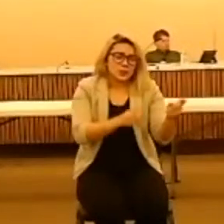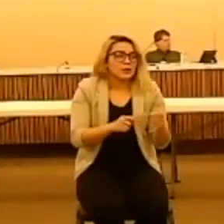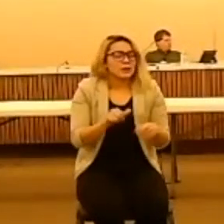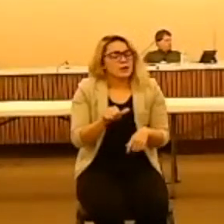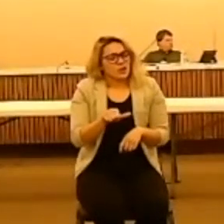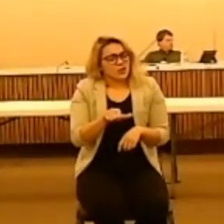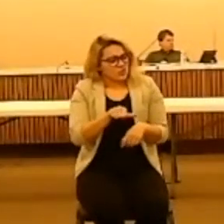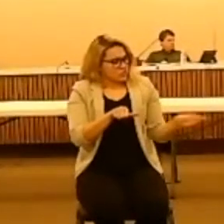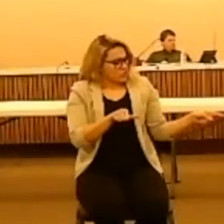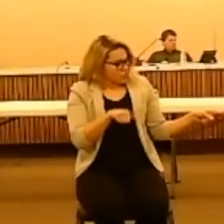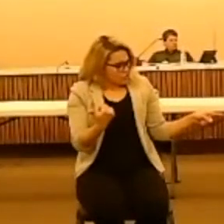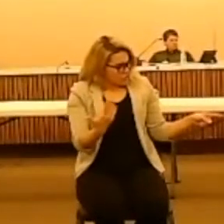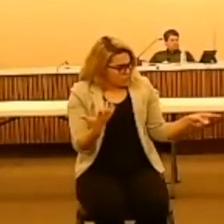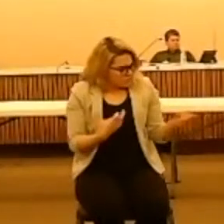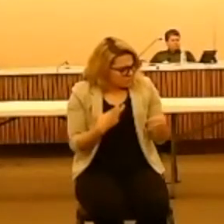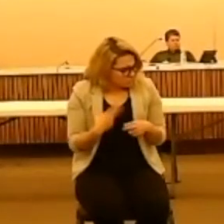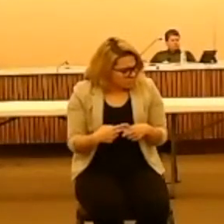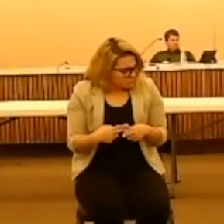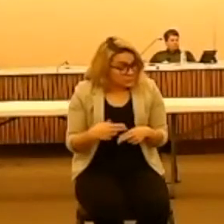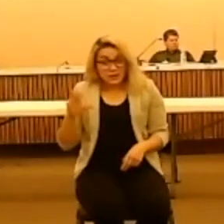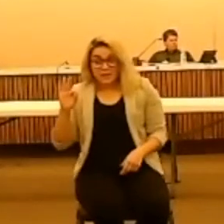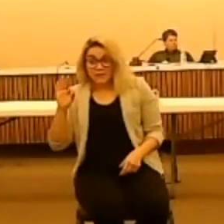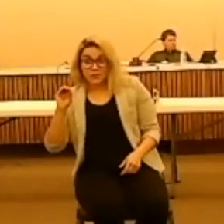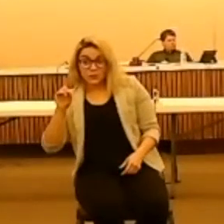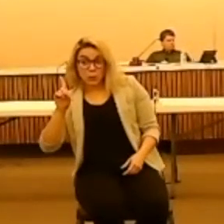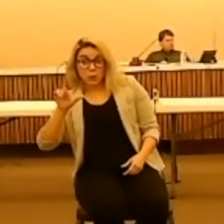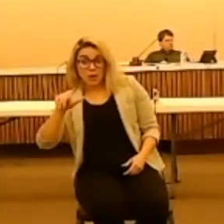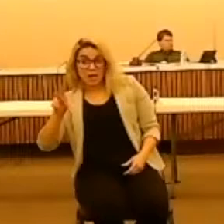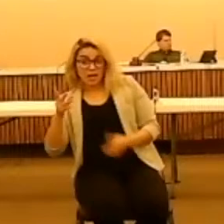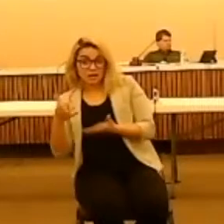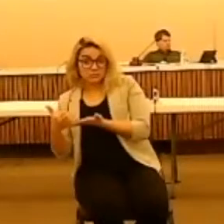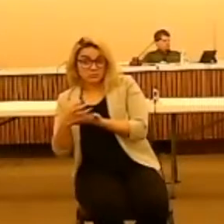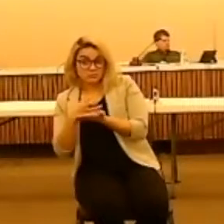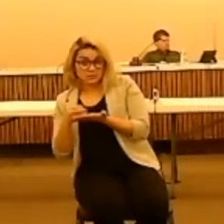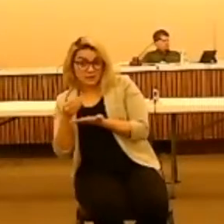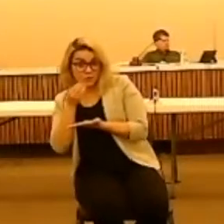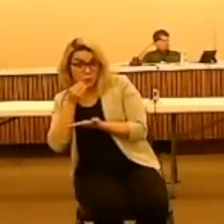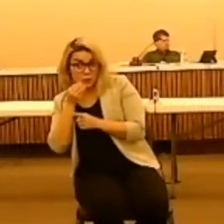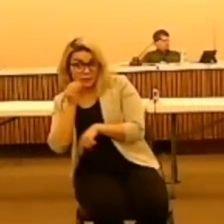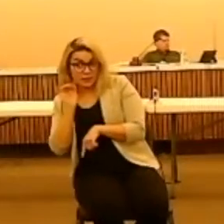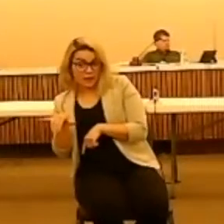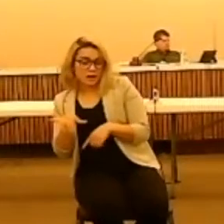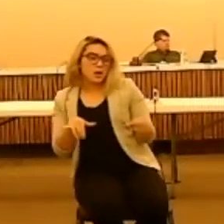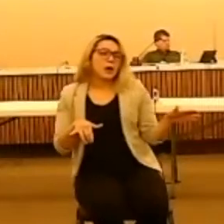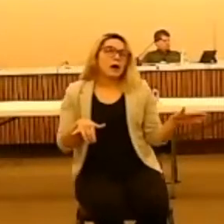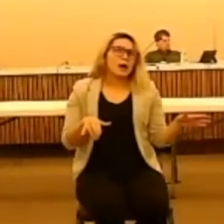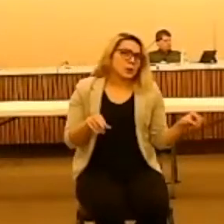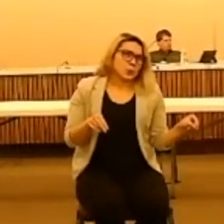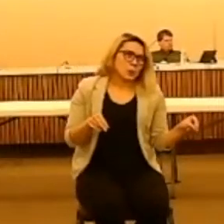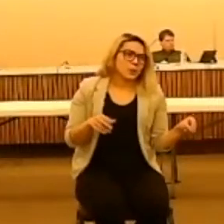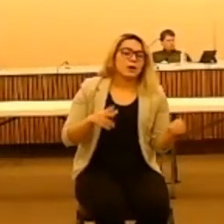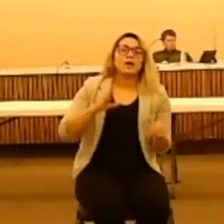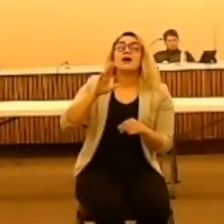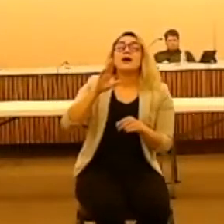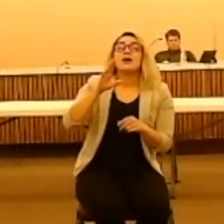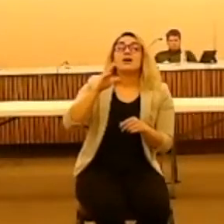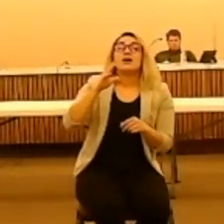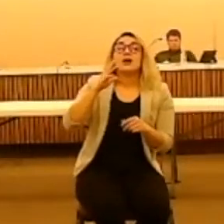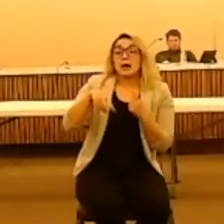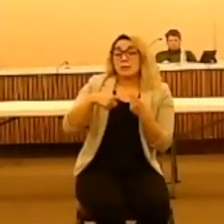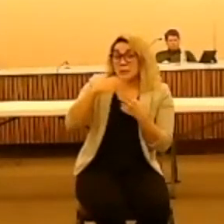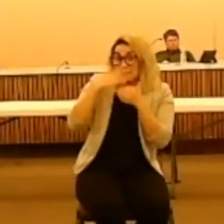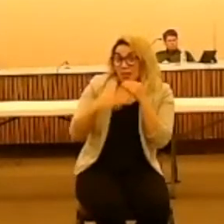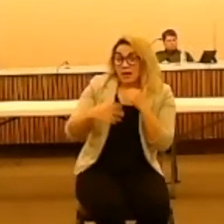About the plasma? Oh, yeah, well, yeah, if you're O negative, they need you to get up on the table and give up about